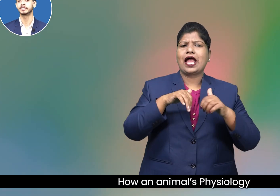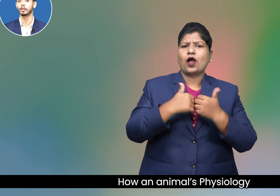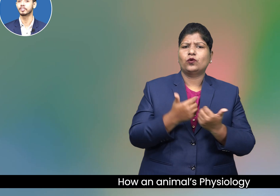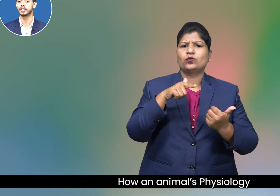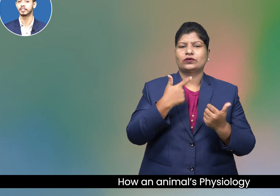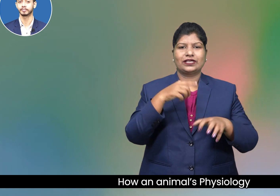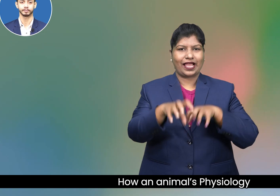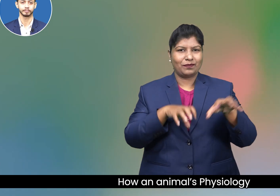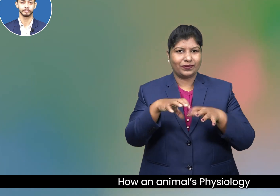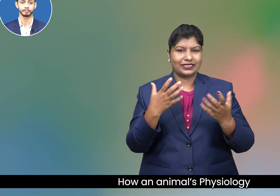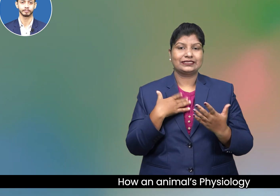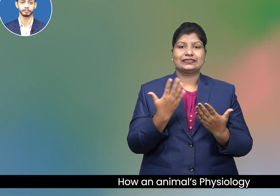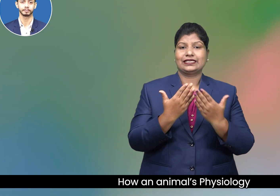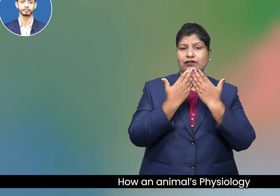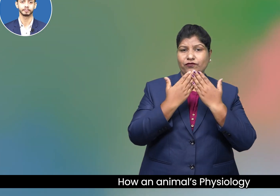animal's physiology